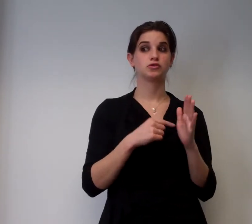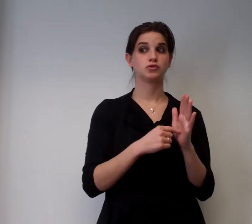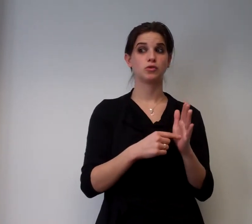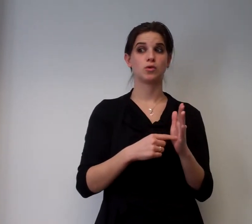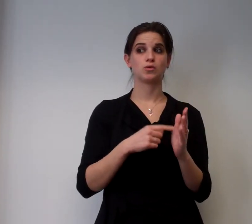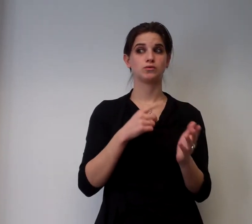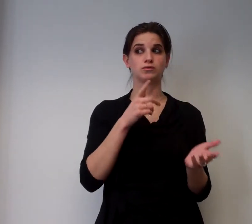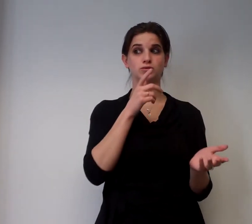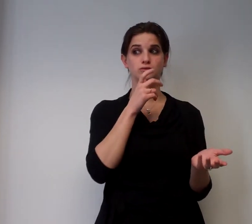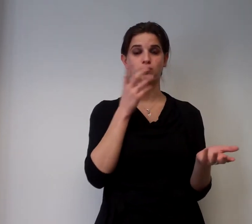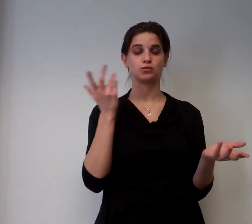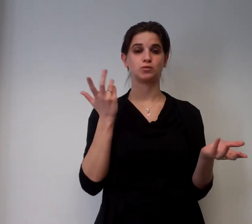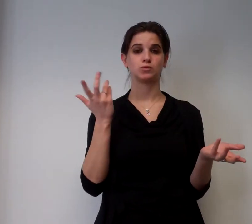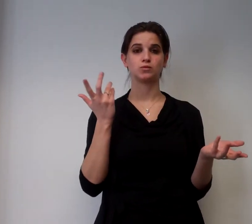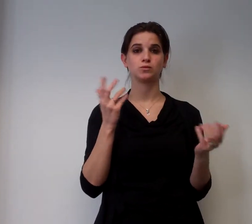What people needed to see this.